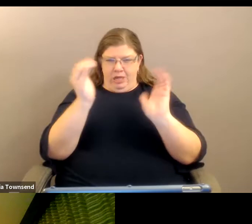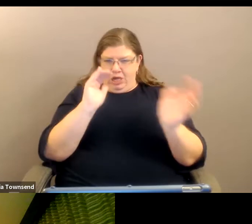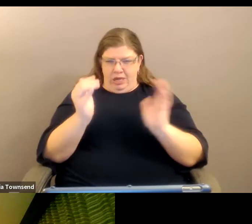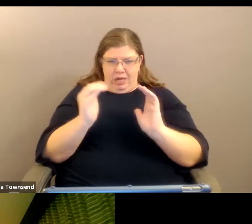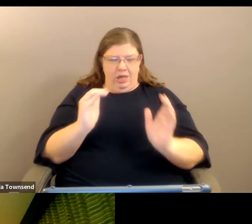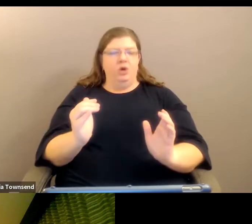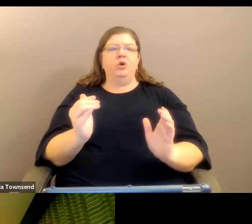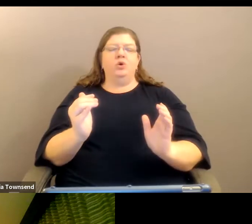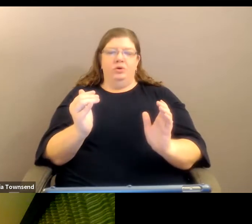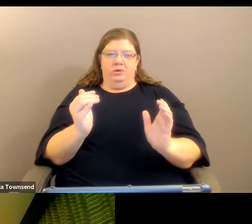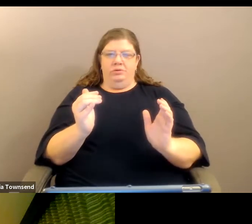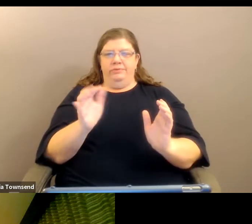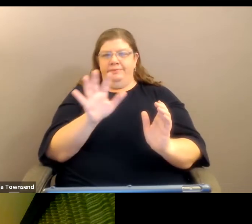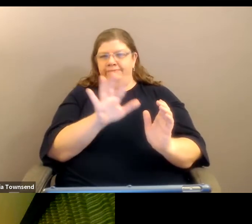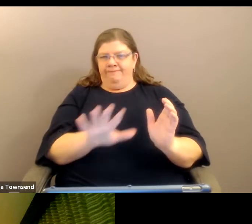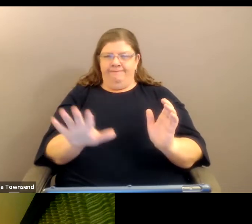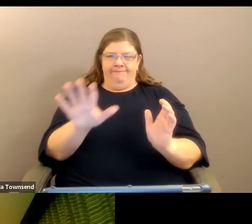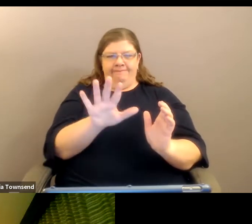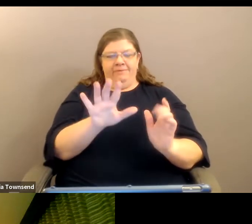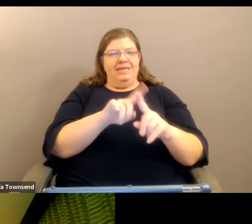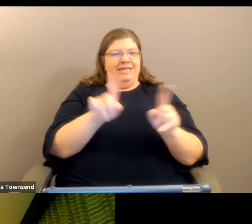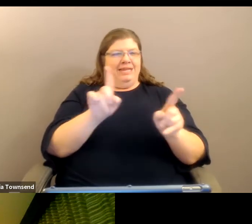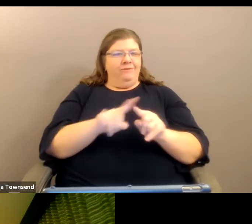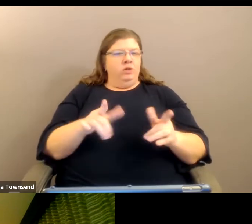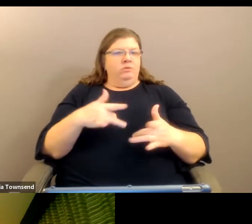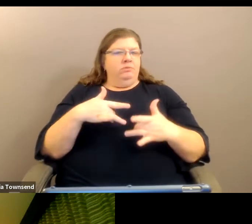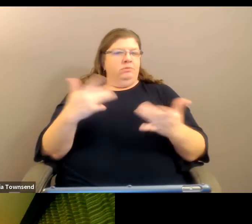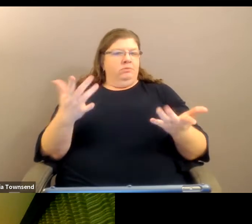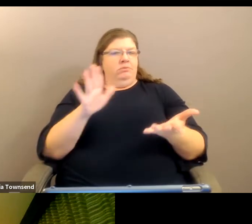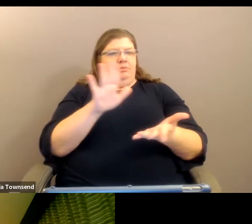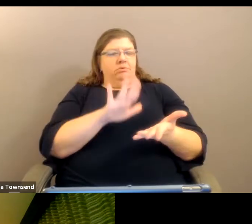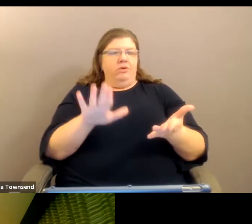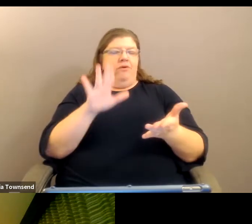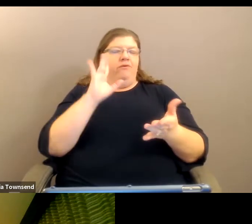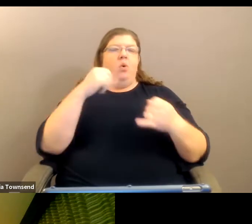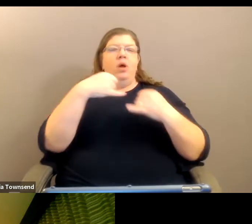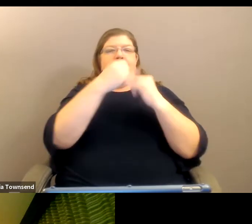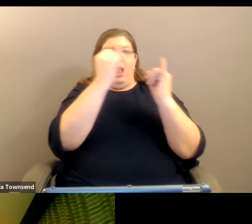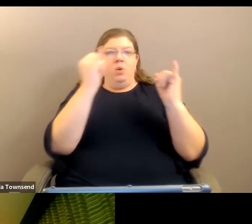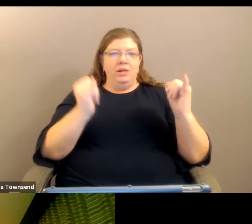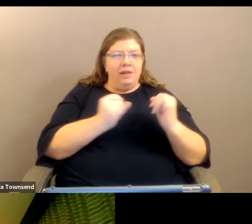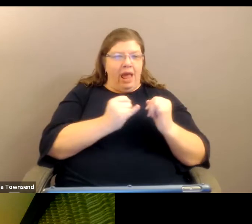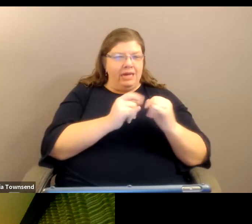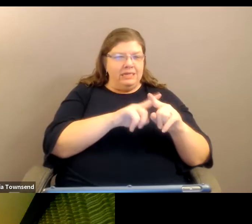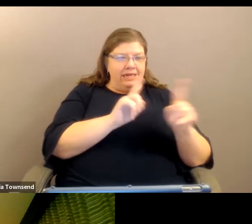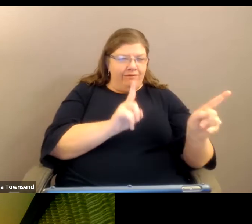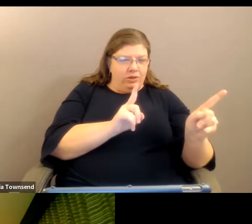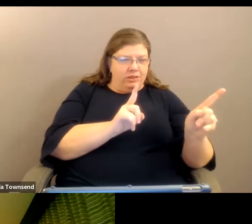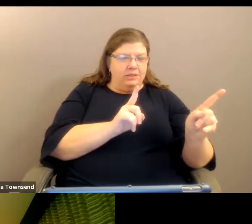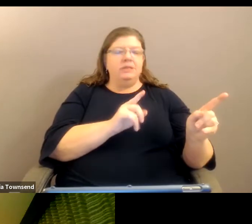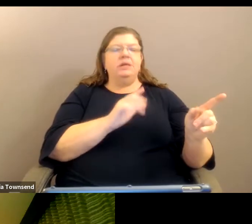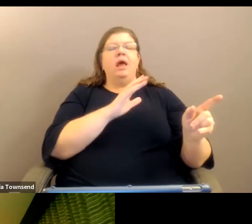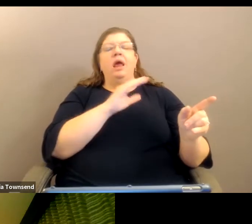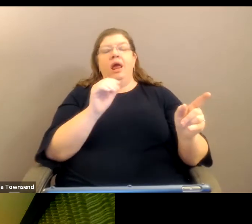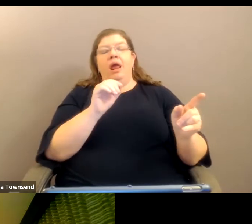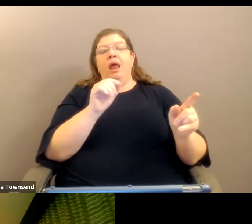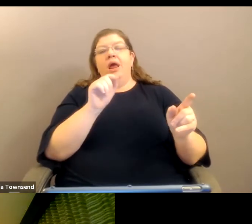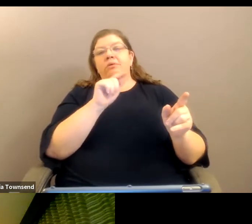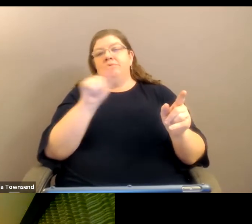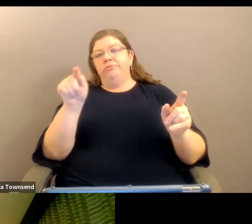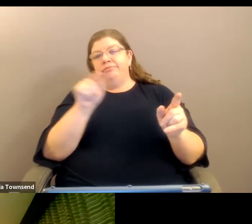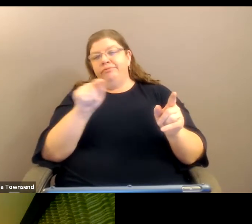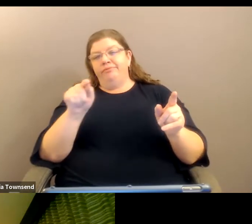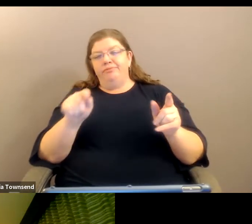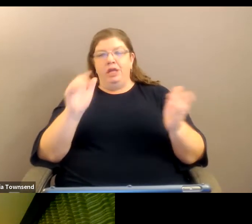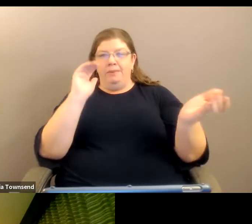board where the differences in the boundary lines are, and to kind of put things apples